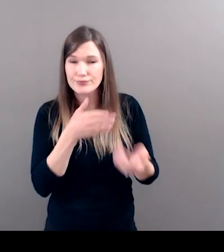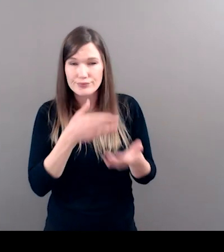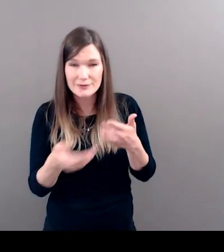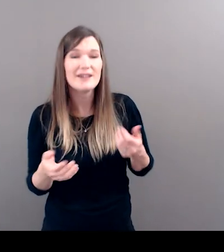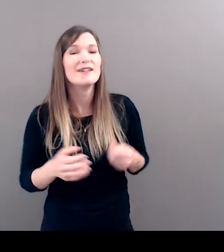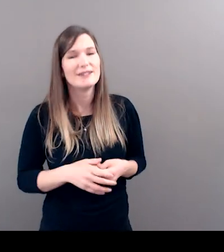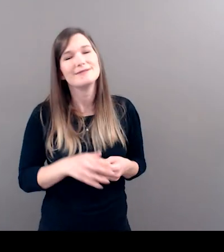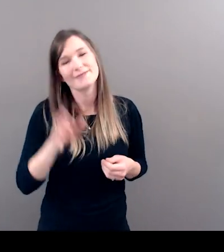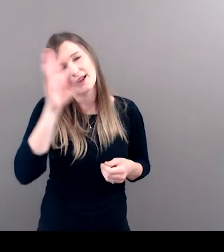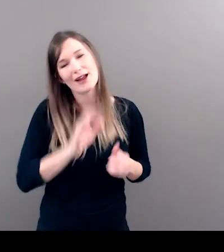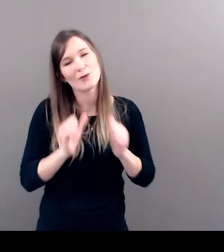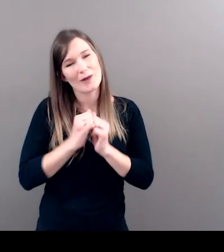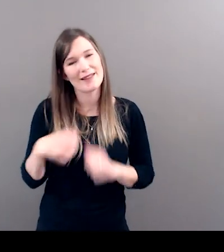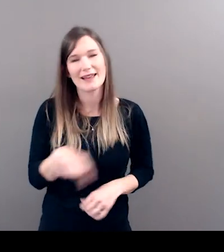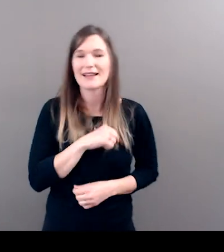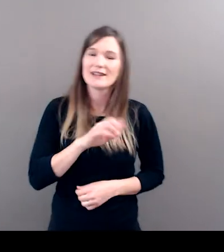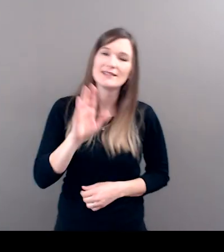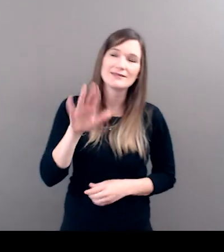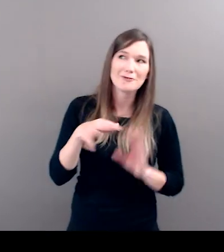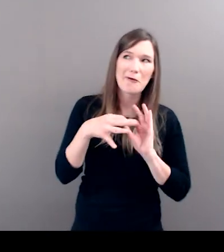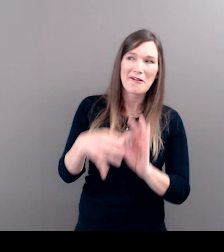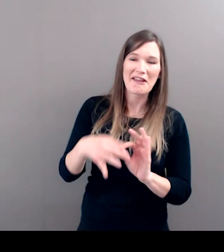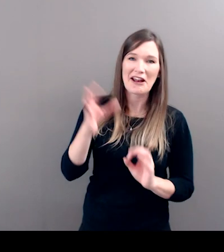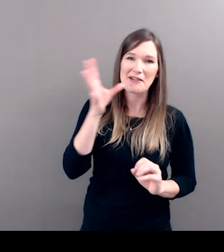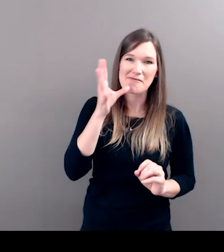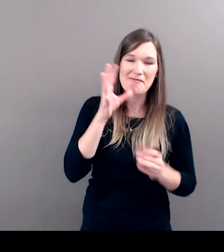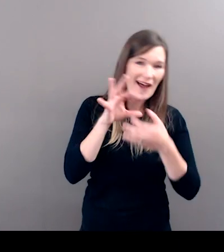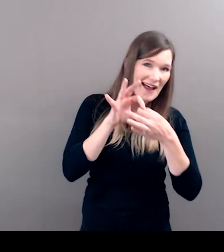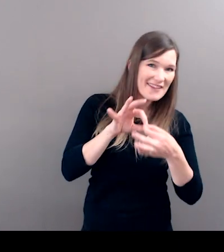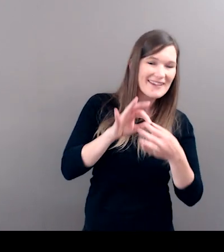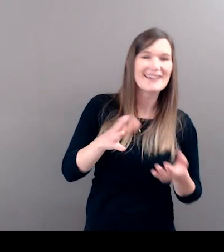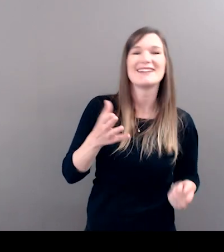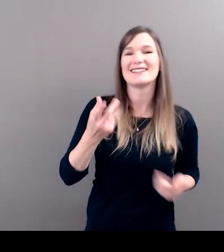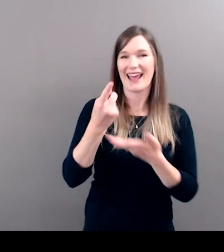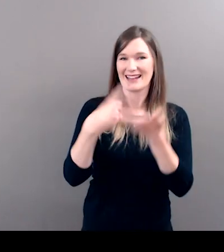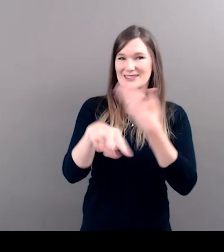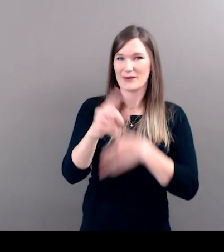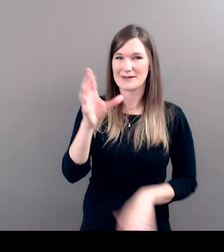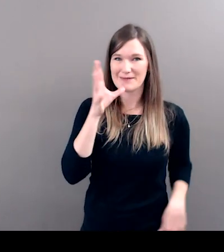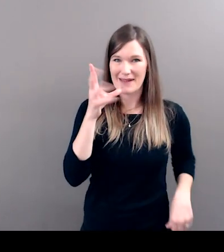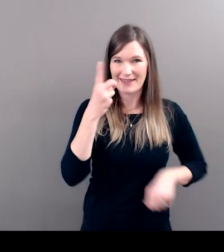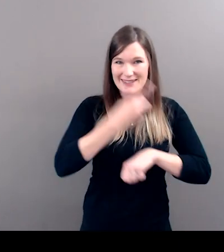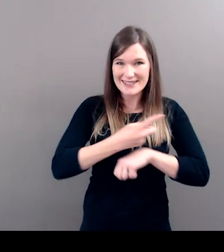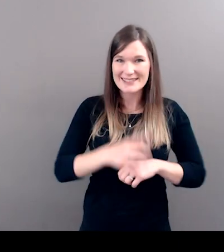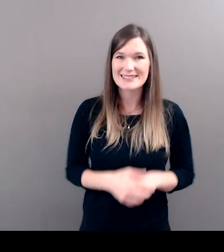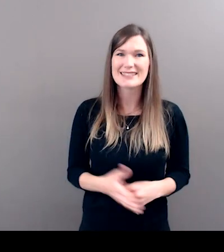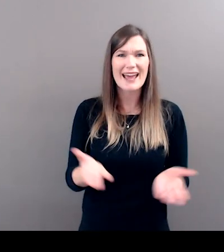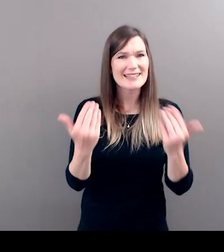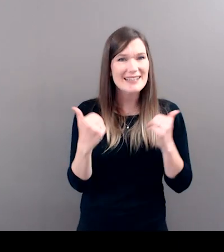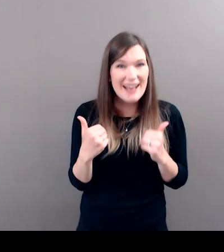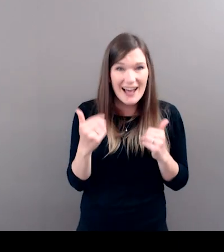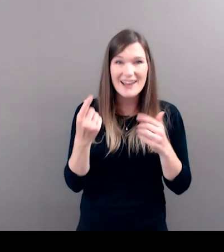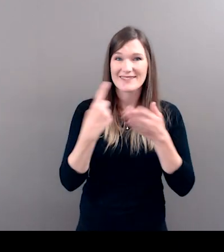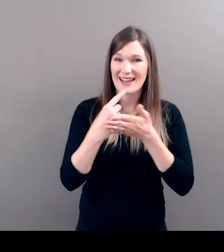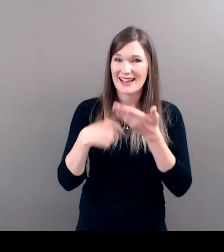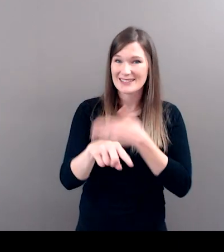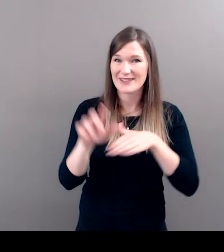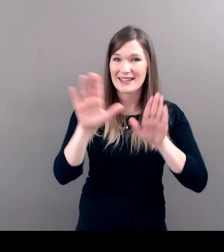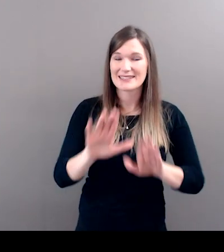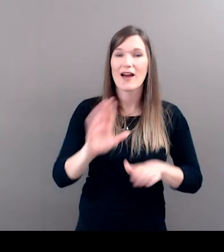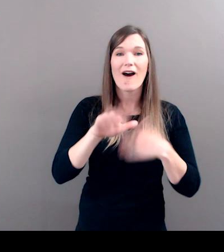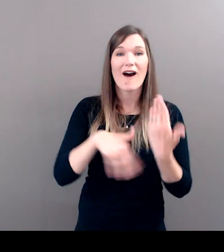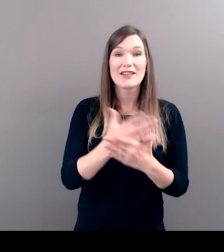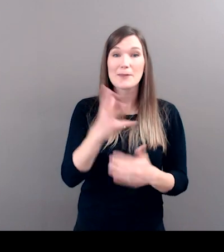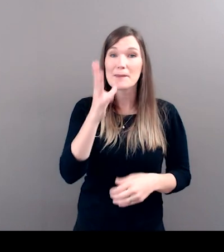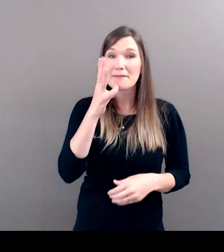next week, family. Next week? Yes. Make sure you tune in. We want to honor and celebrate all the moms in our church, whether you are currently a mom, if